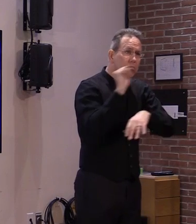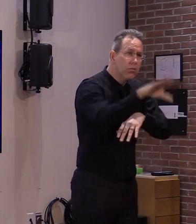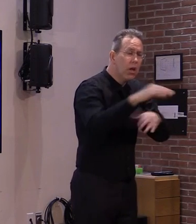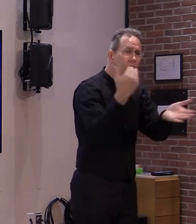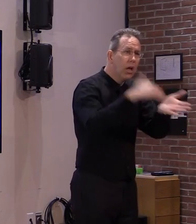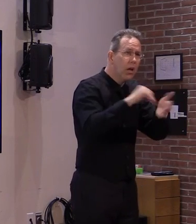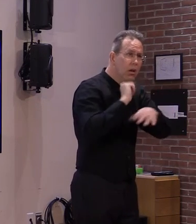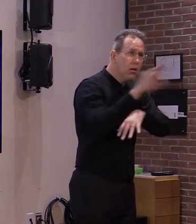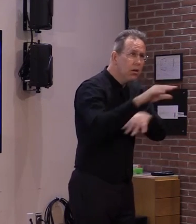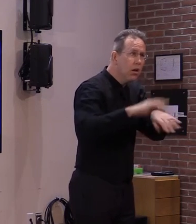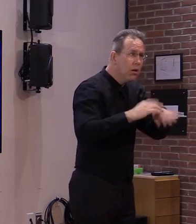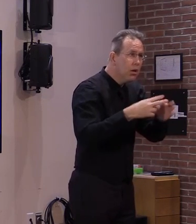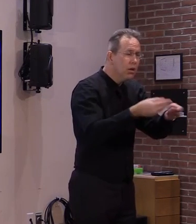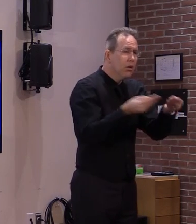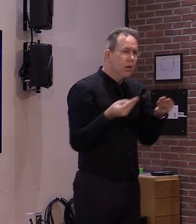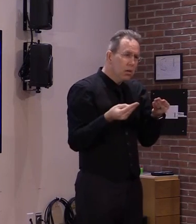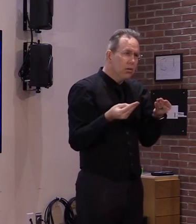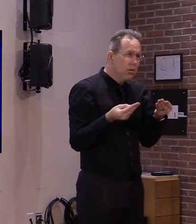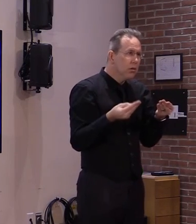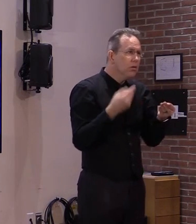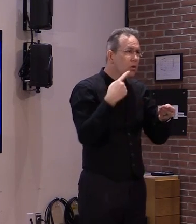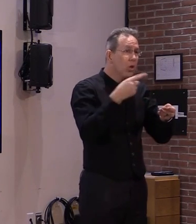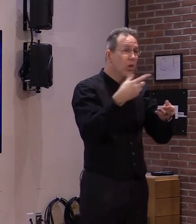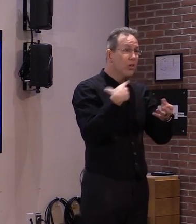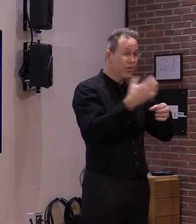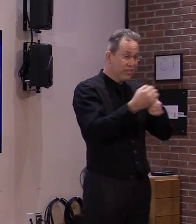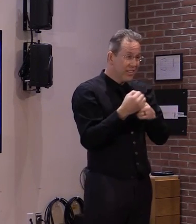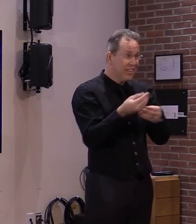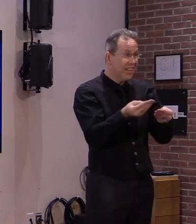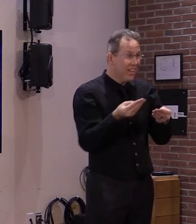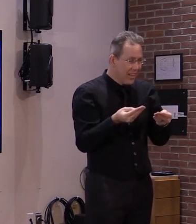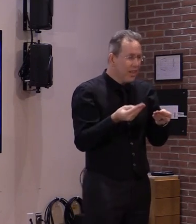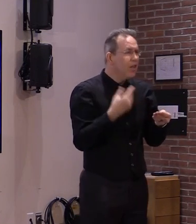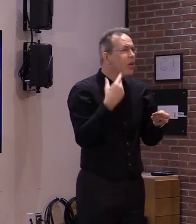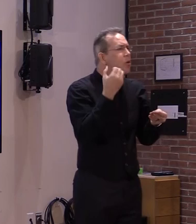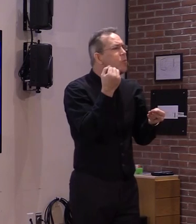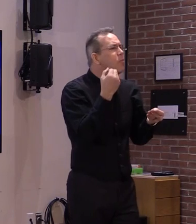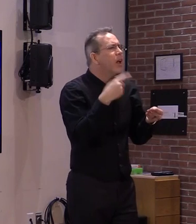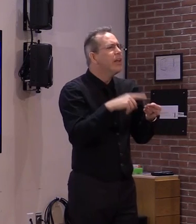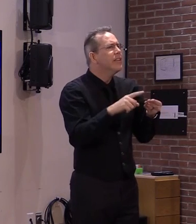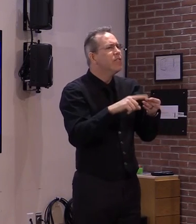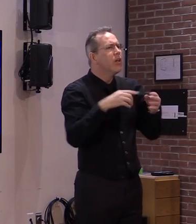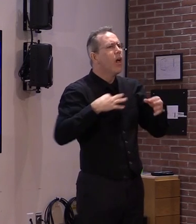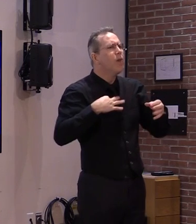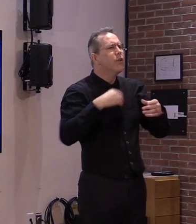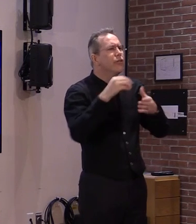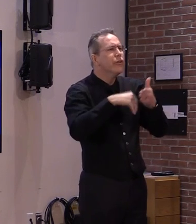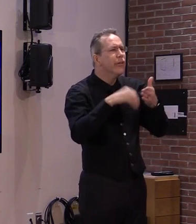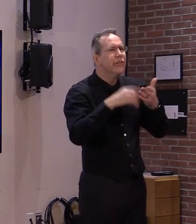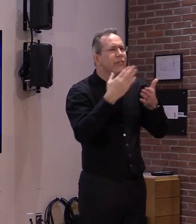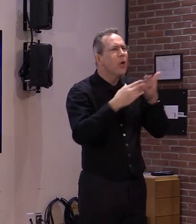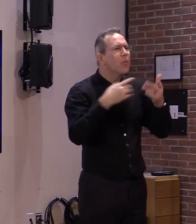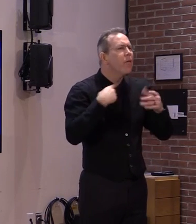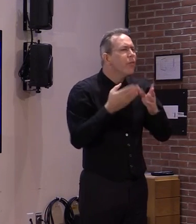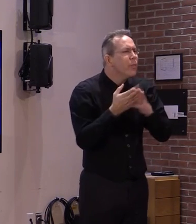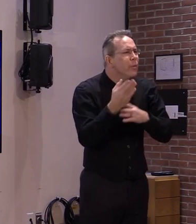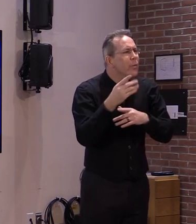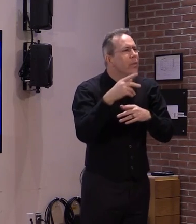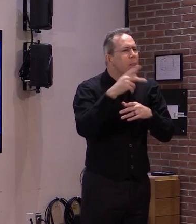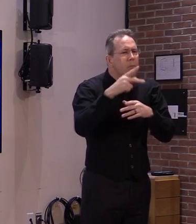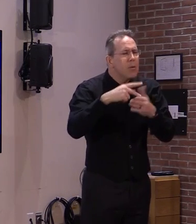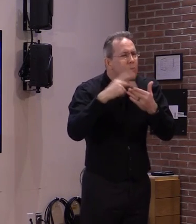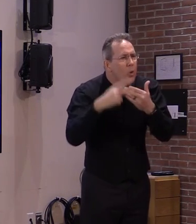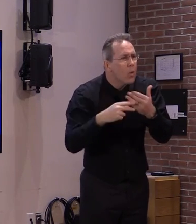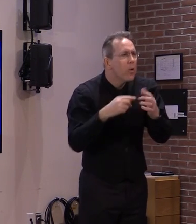administered 9 different types of benefits through 5 different programs. Because of this, a separate 1099 document from